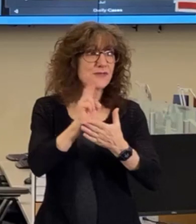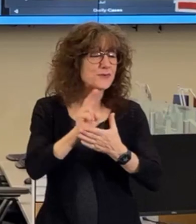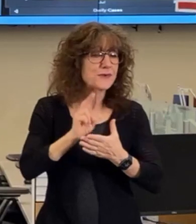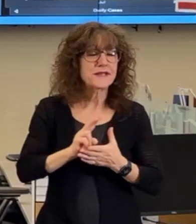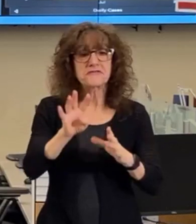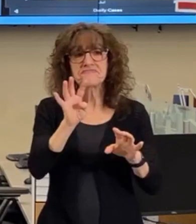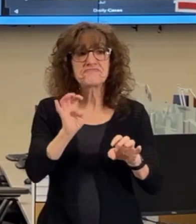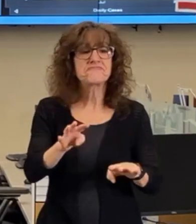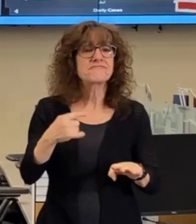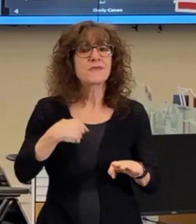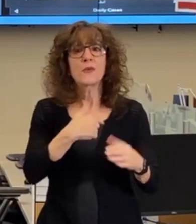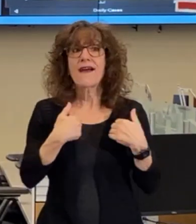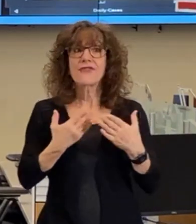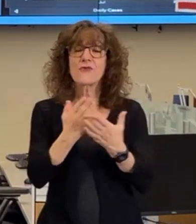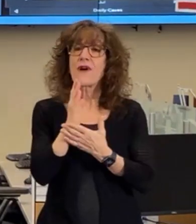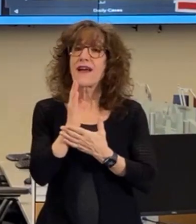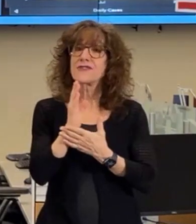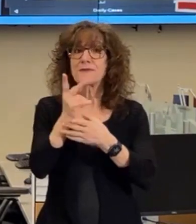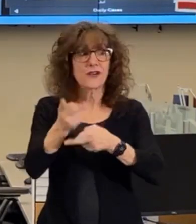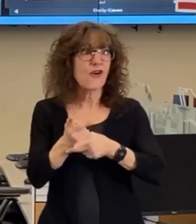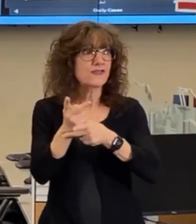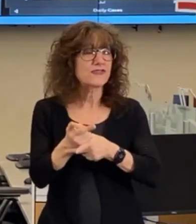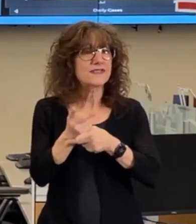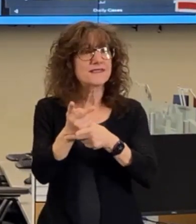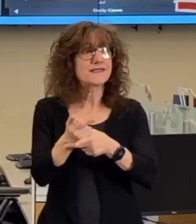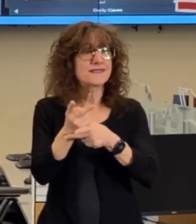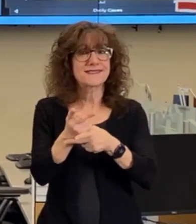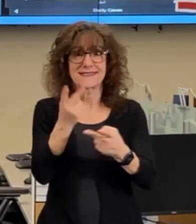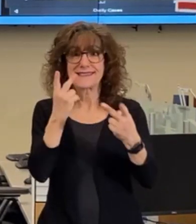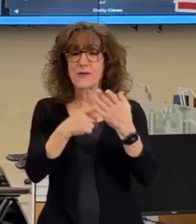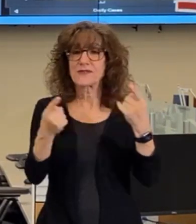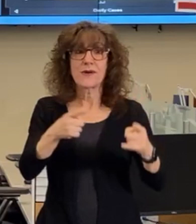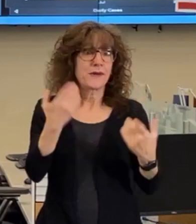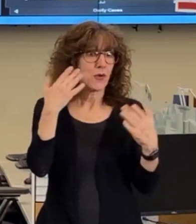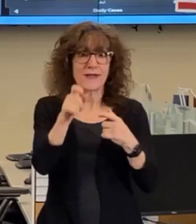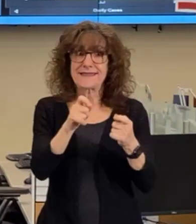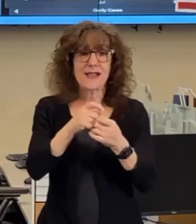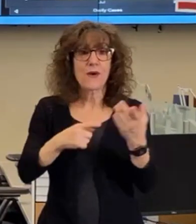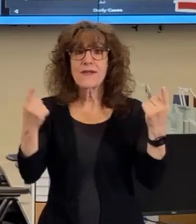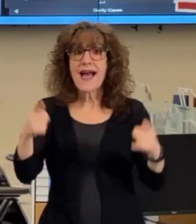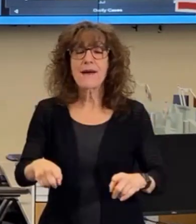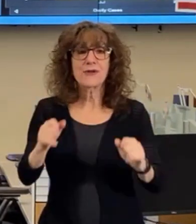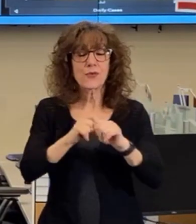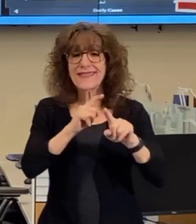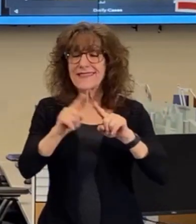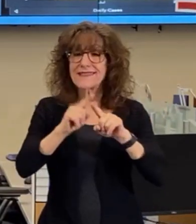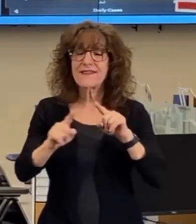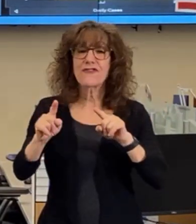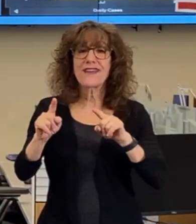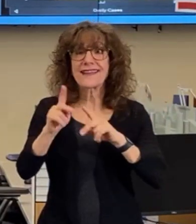consistency, we still reserve the right to remain cautious based on what's happening out there. We still don't know exactly what's going to happen with all the variants.